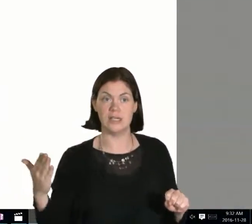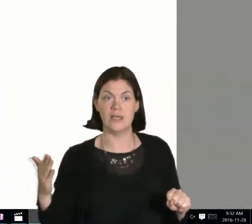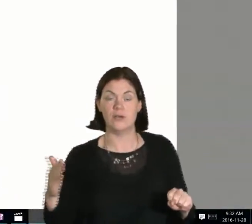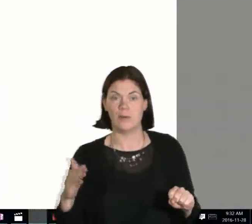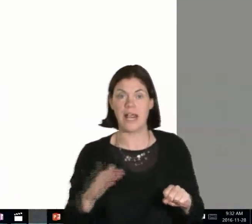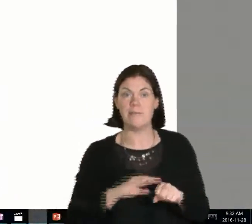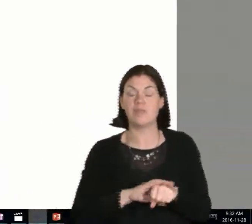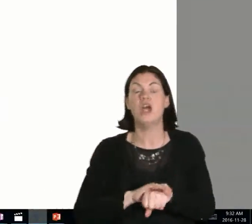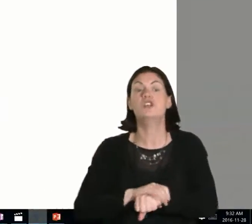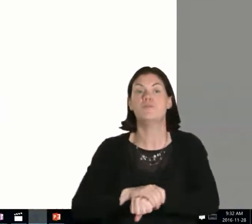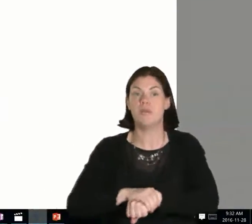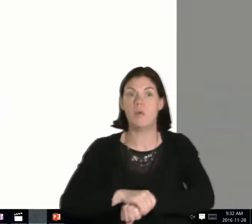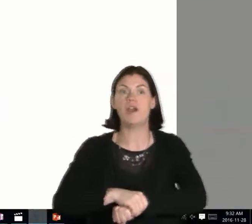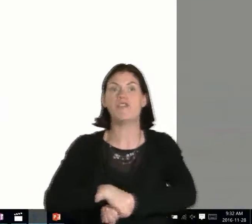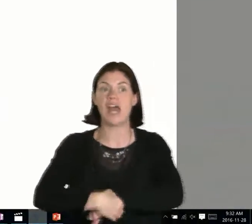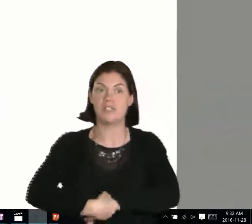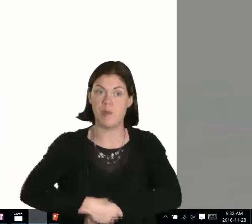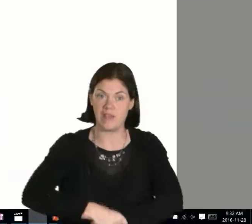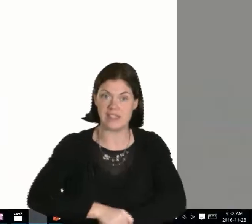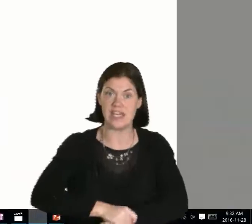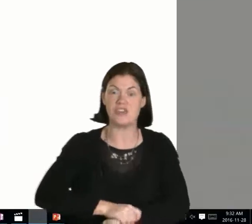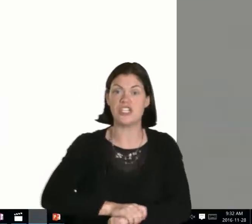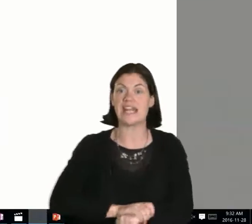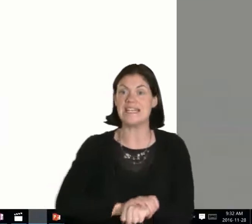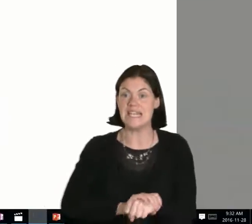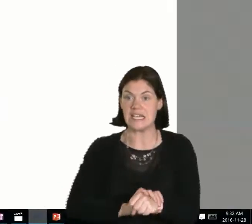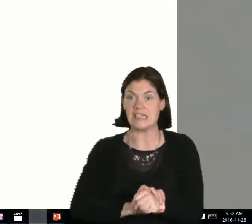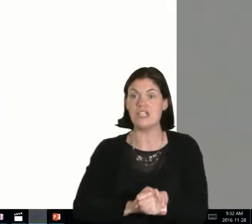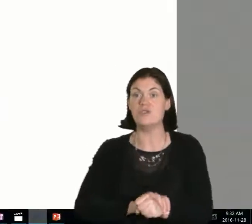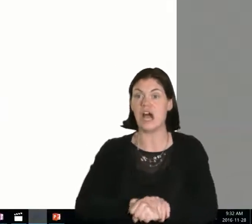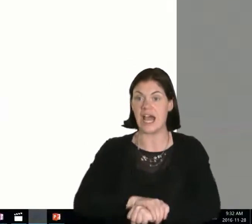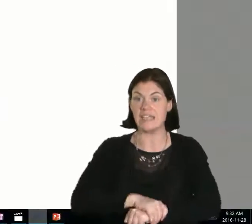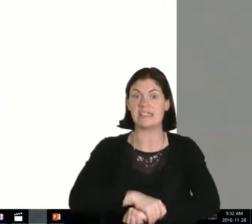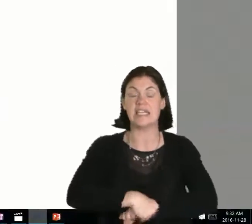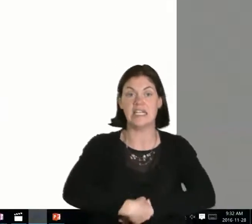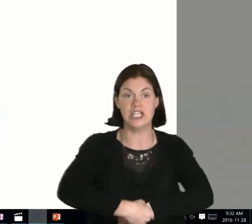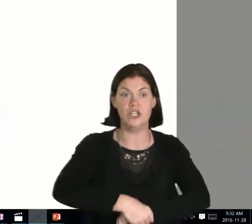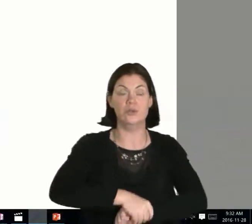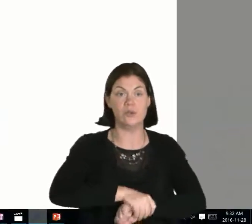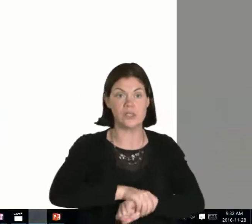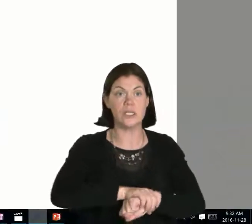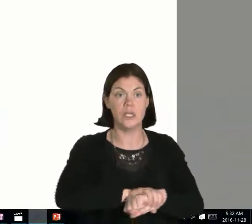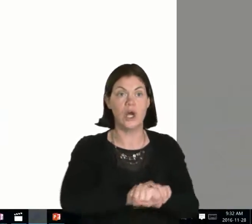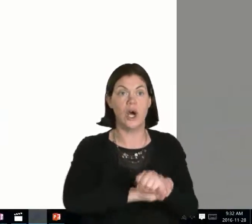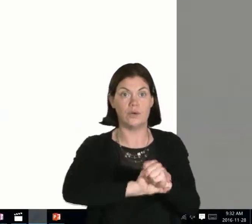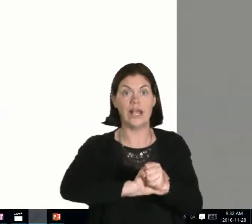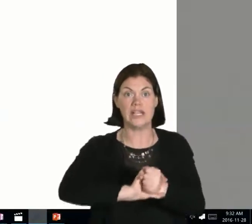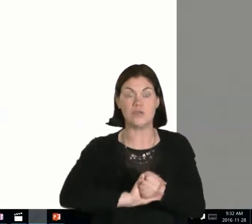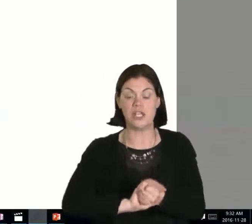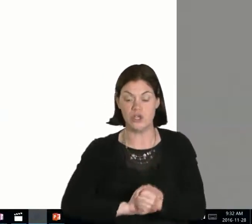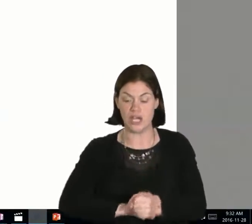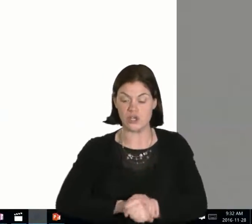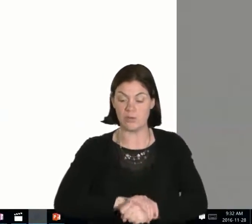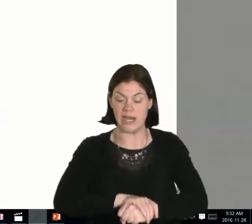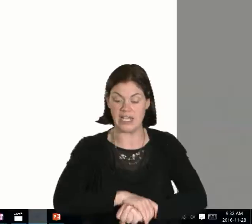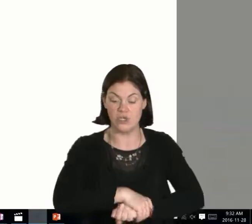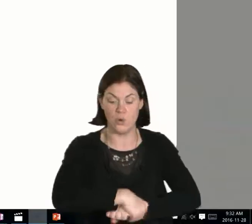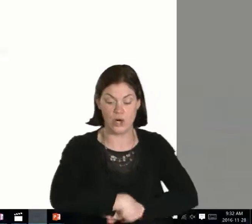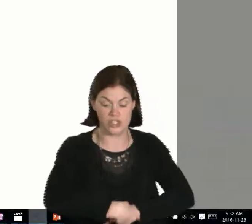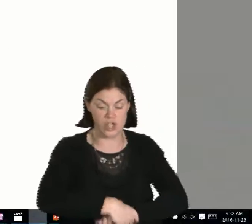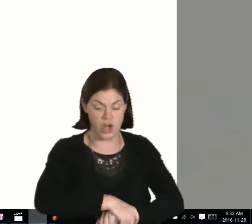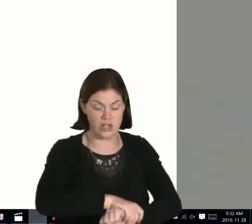words, right? So be aware of that as well. That's another technique that you guys can use, all right, when you guys are